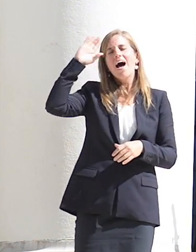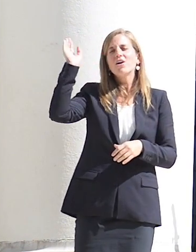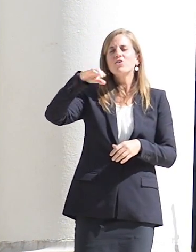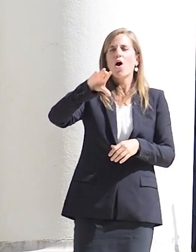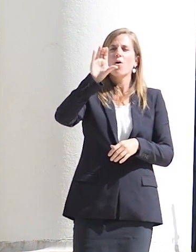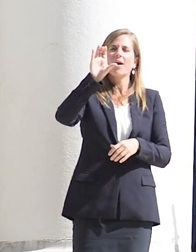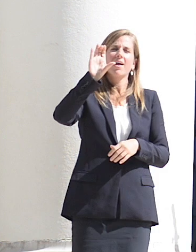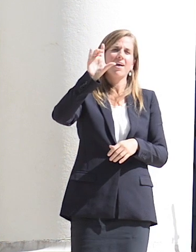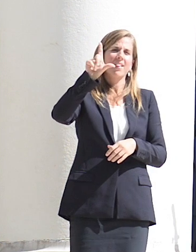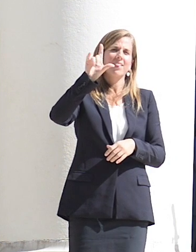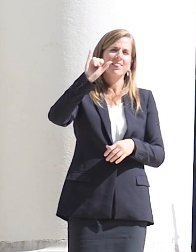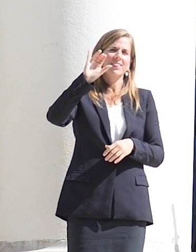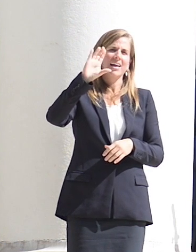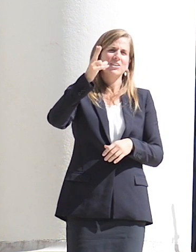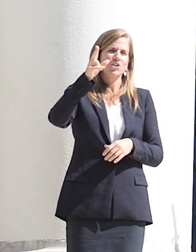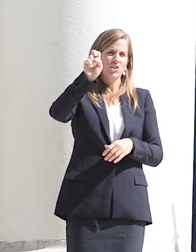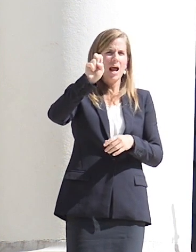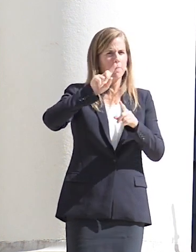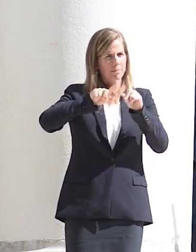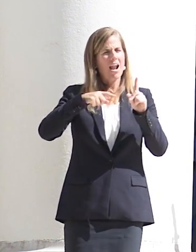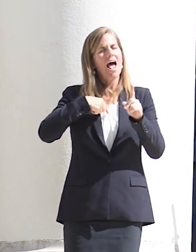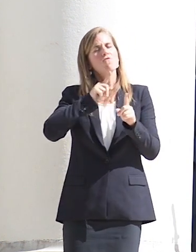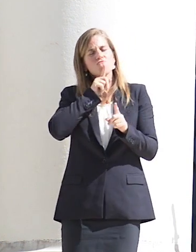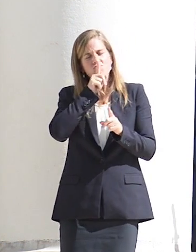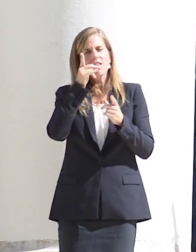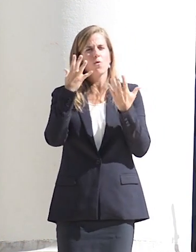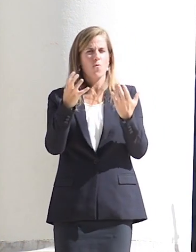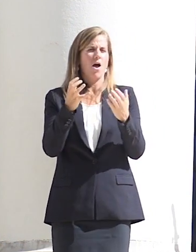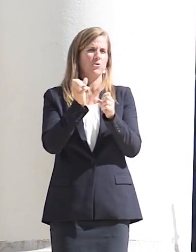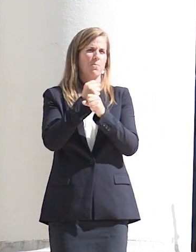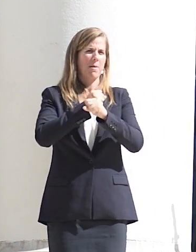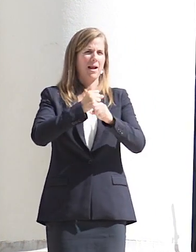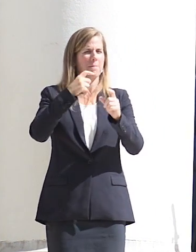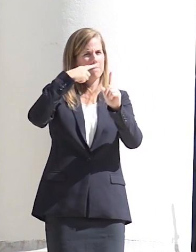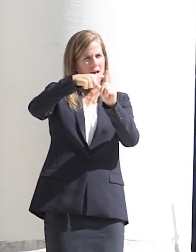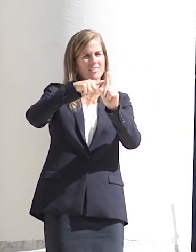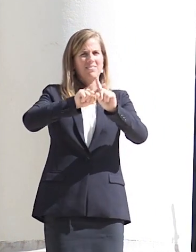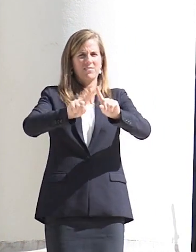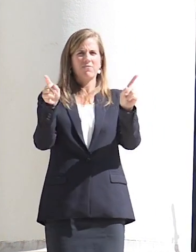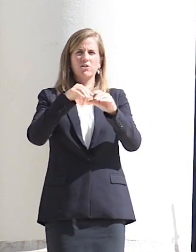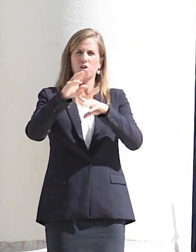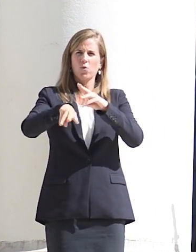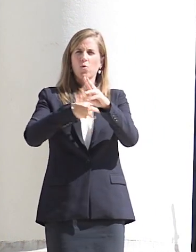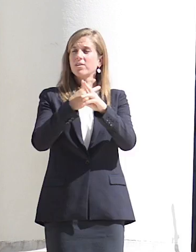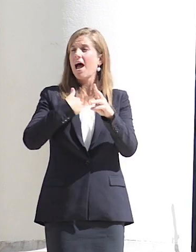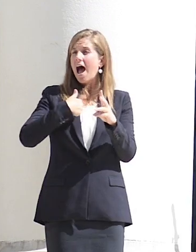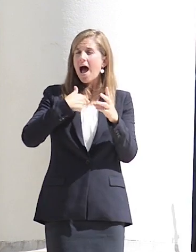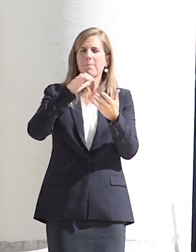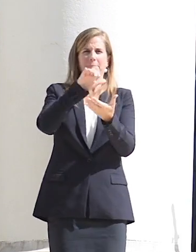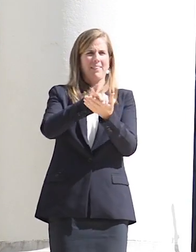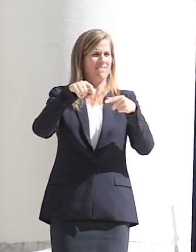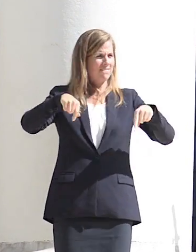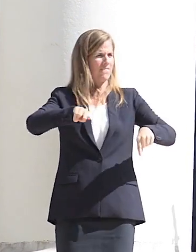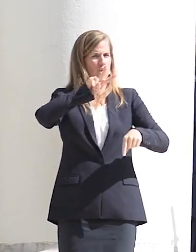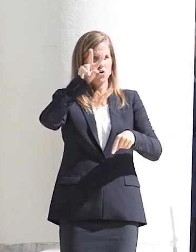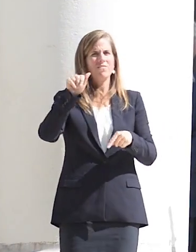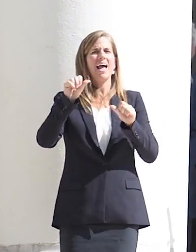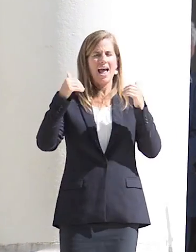I honestly care most about making a positive difference in the world. And I believe in the power of this institution to make the world a better